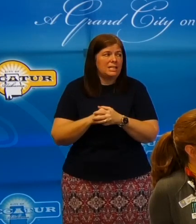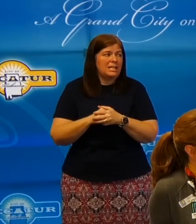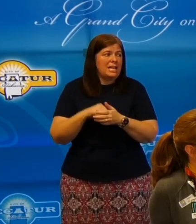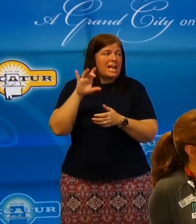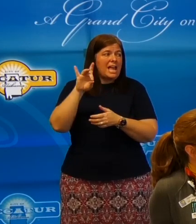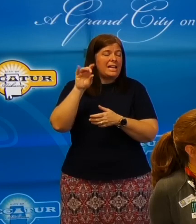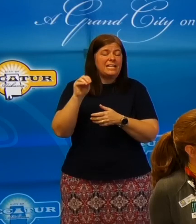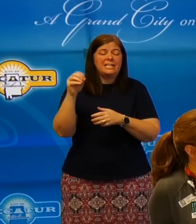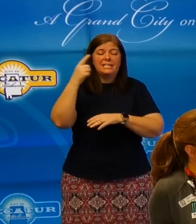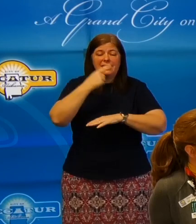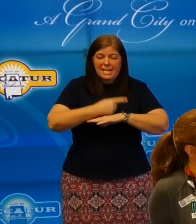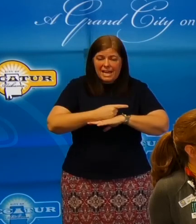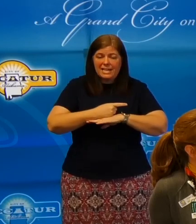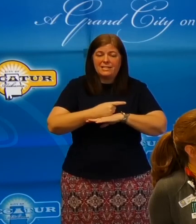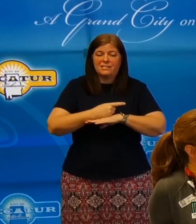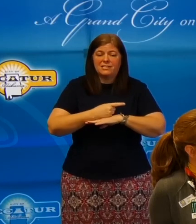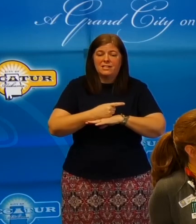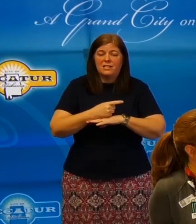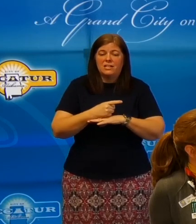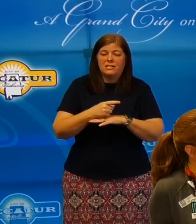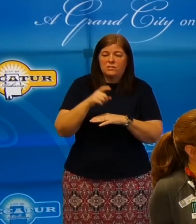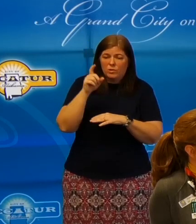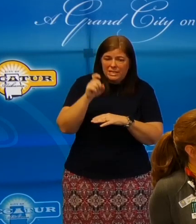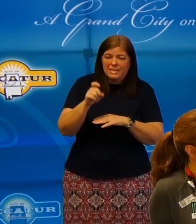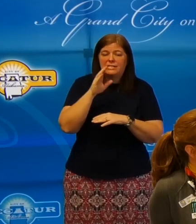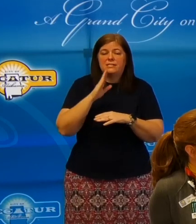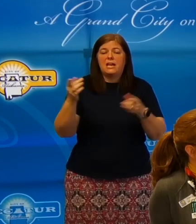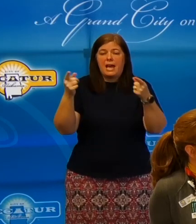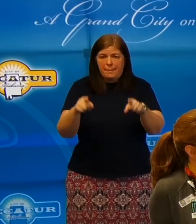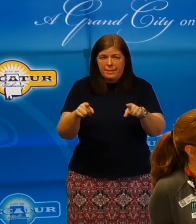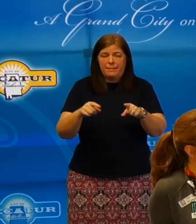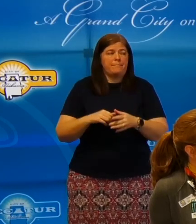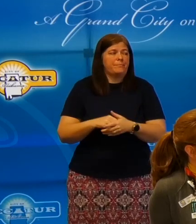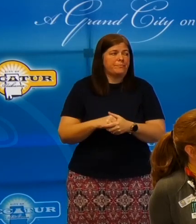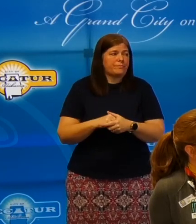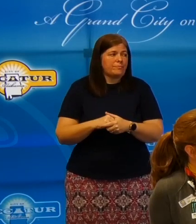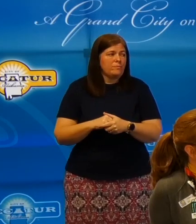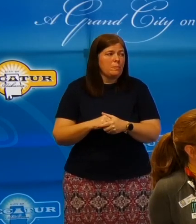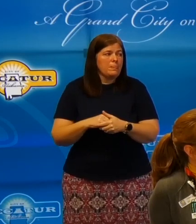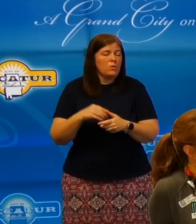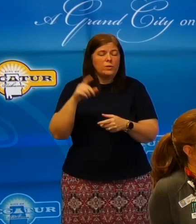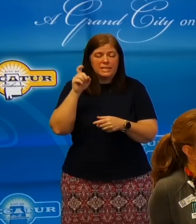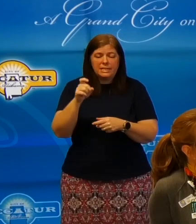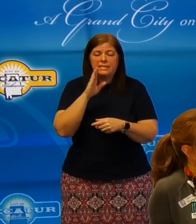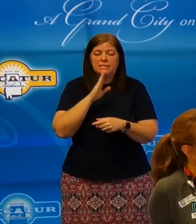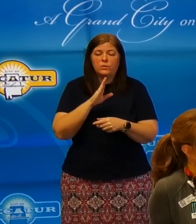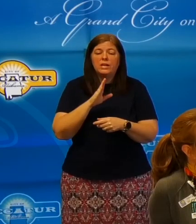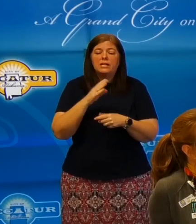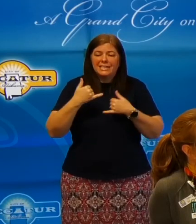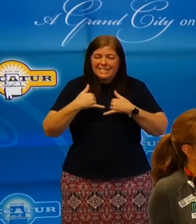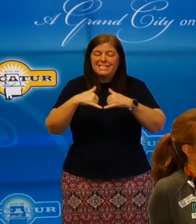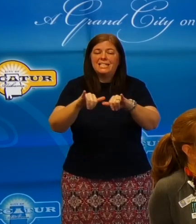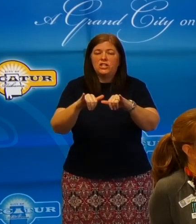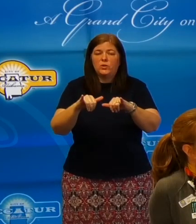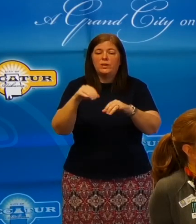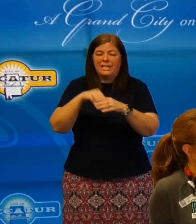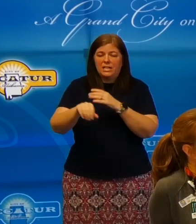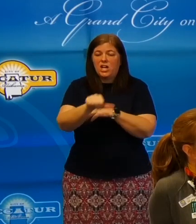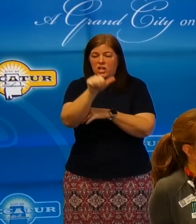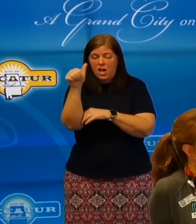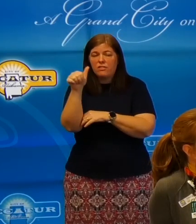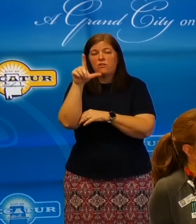of yesterday, you see that he has expanded that social distancing, that state of emergency we need to stay ready in for another 30 days, which would take